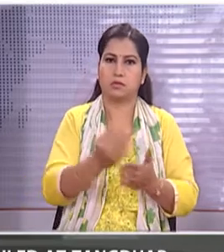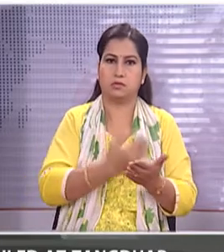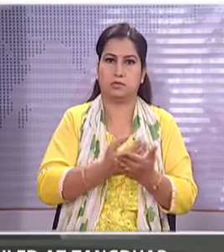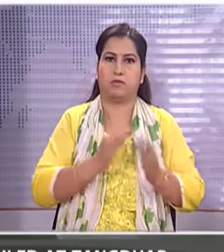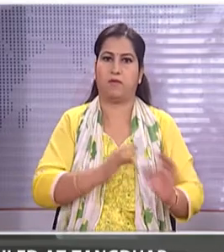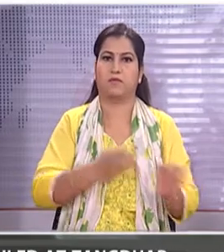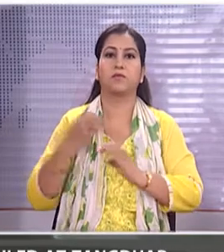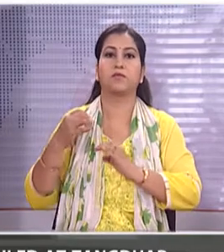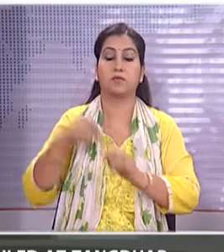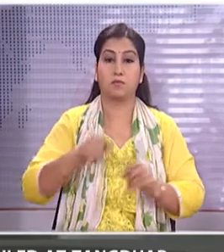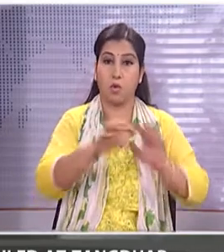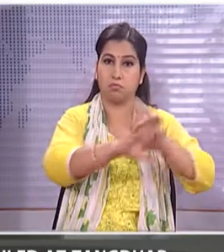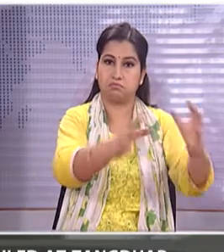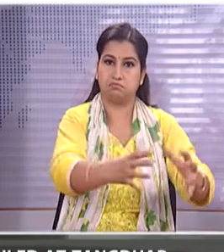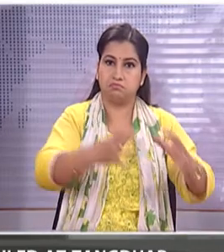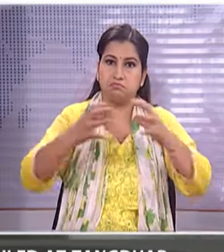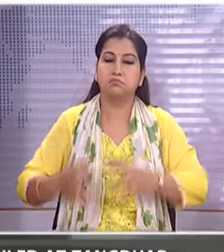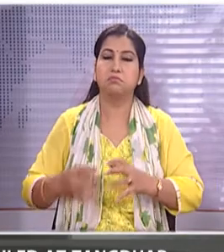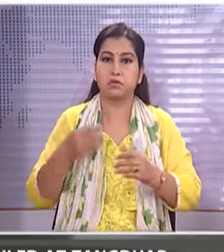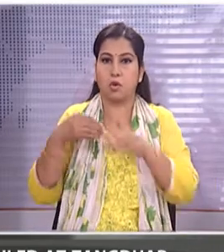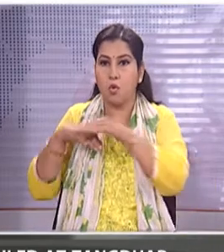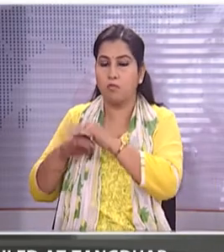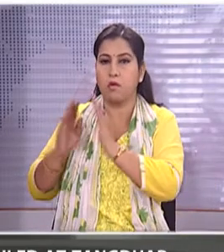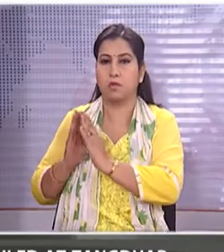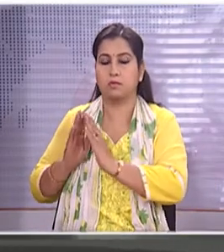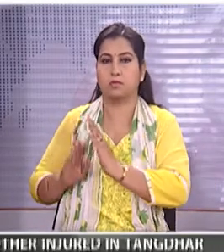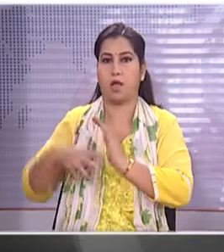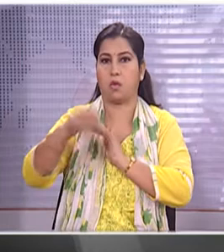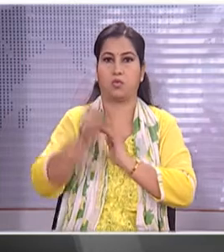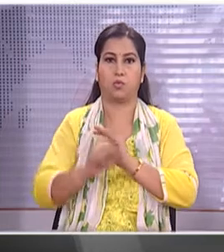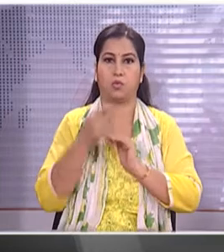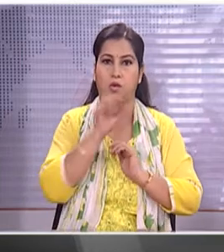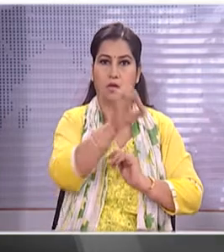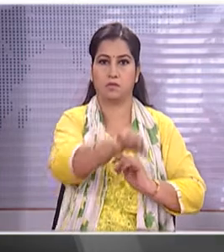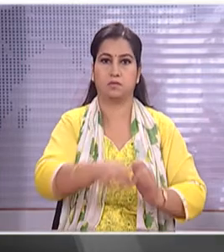This is heavy shelling. We have asked locals to stay indoors.